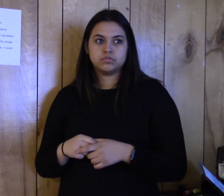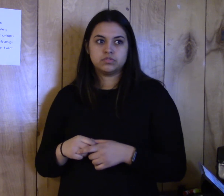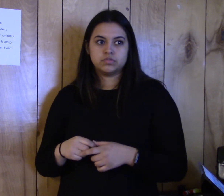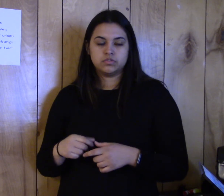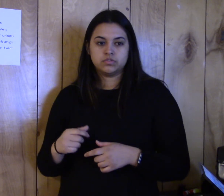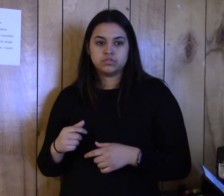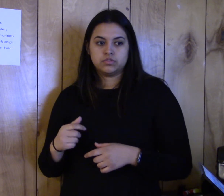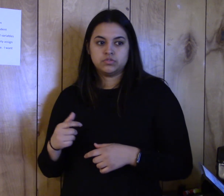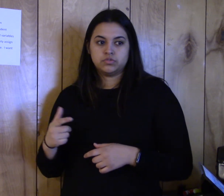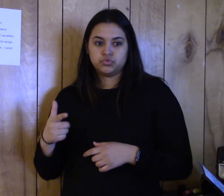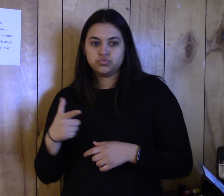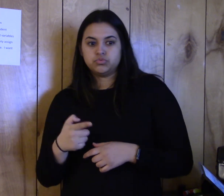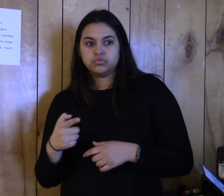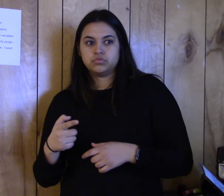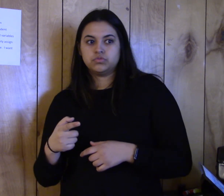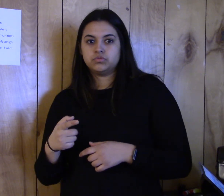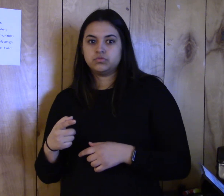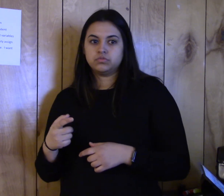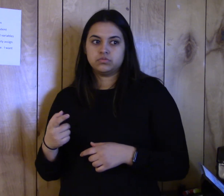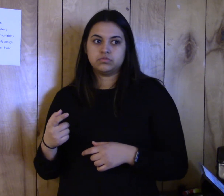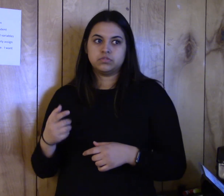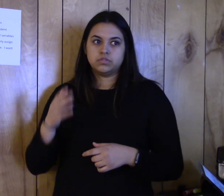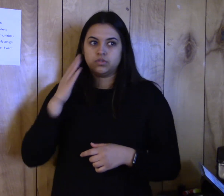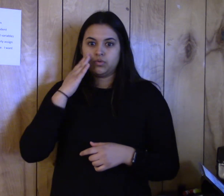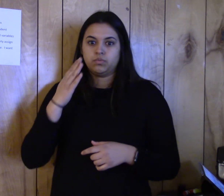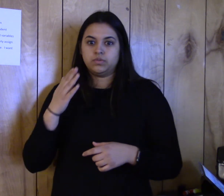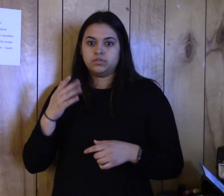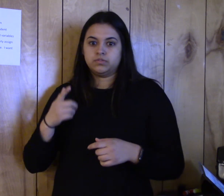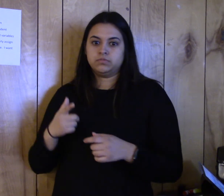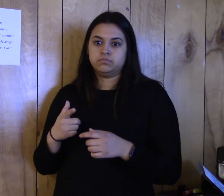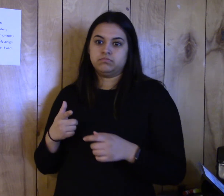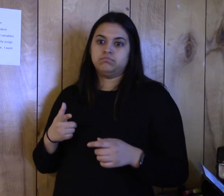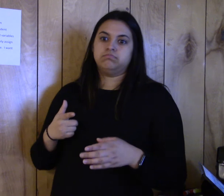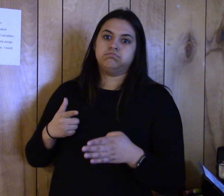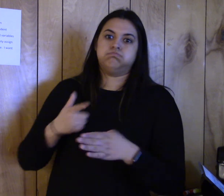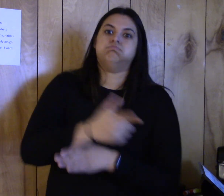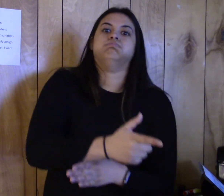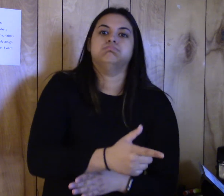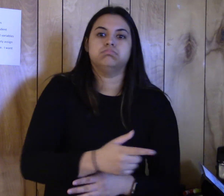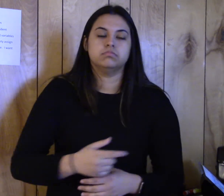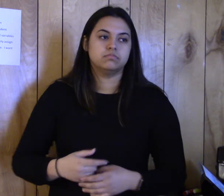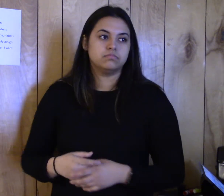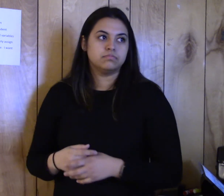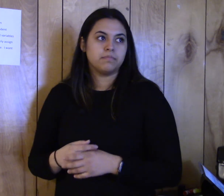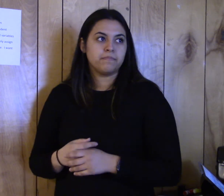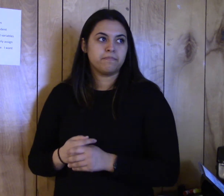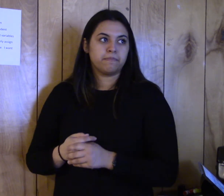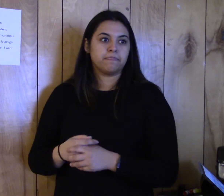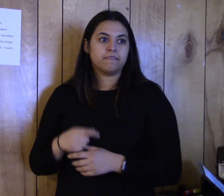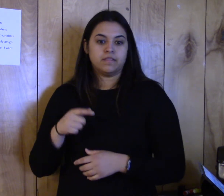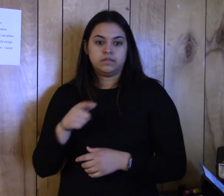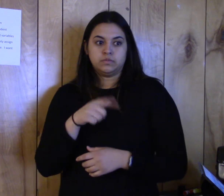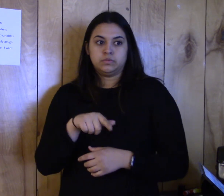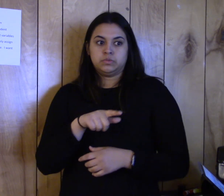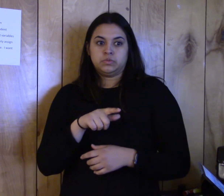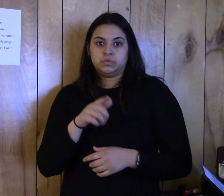anything, and it's going to go like 2 or 3 feet into whatever it is that you shot. Those to a lot of people seem kind of excessive. It's like, do